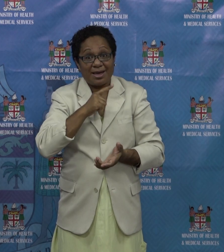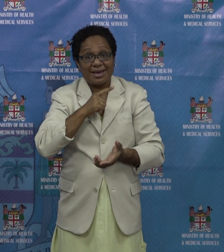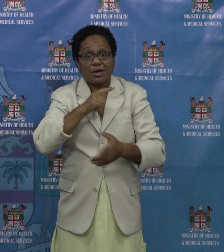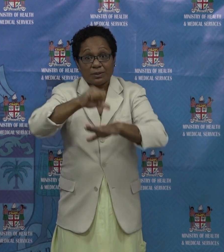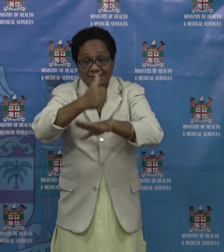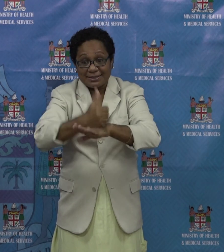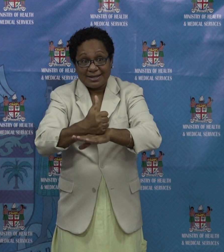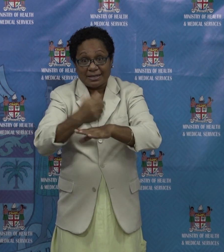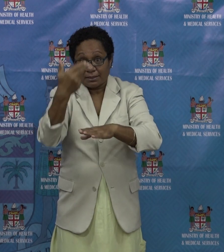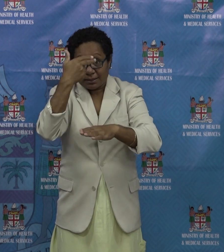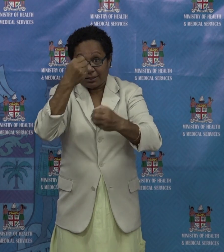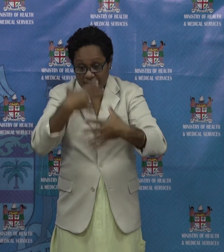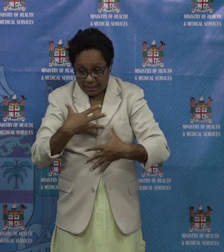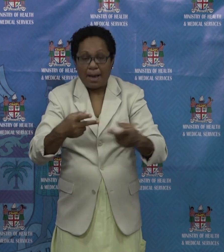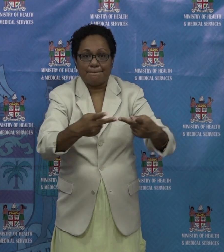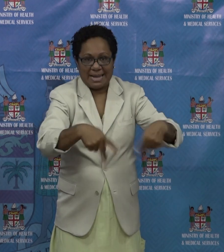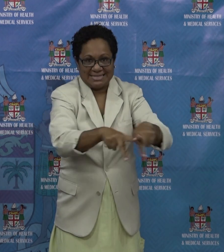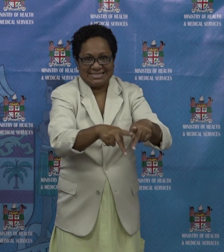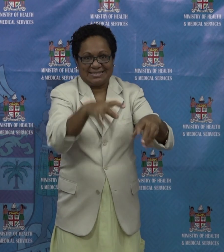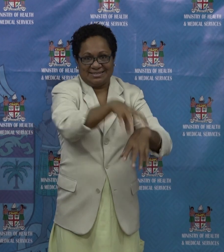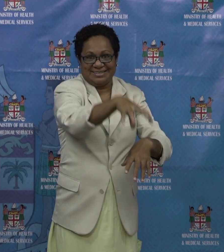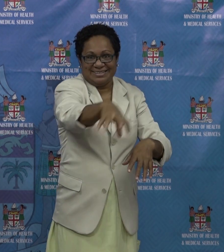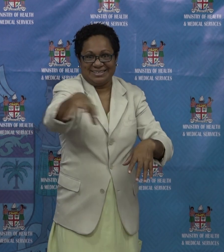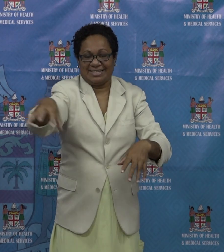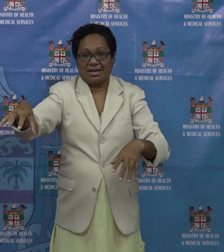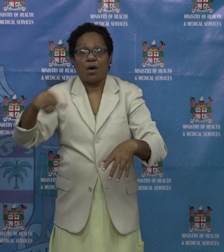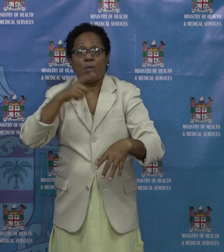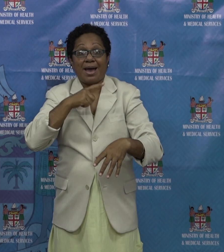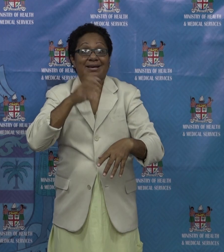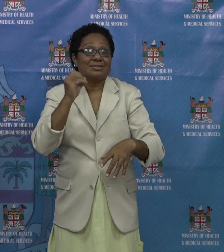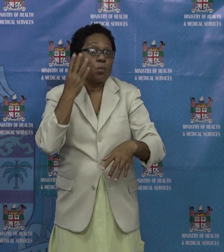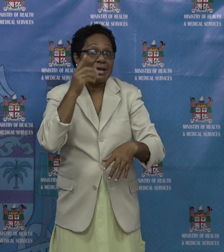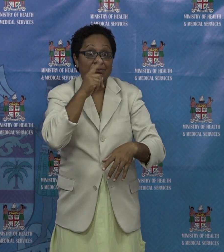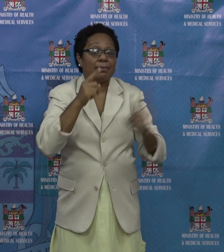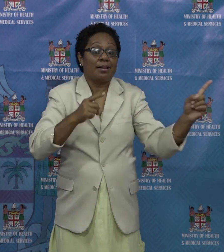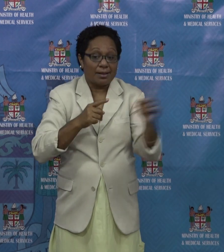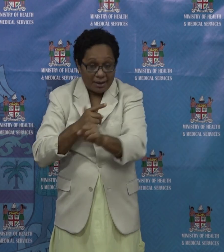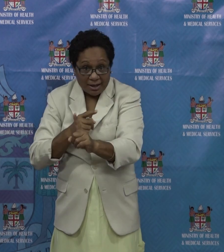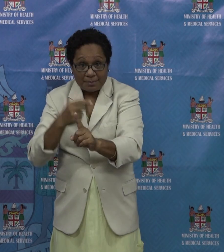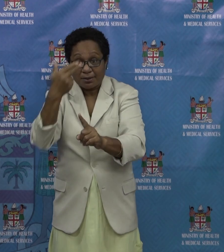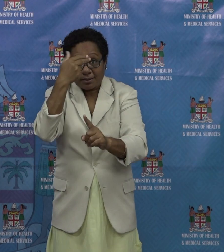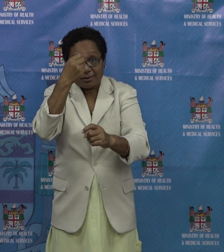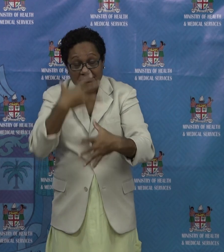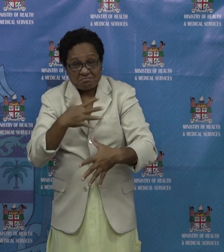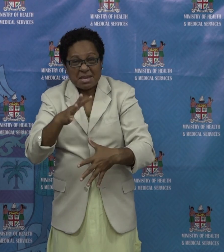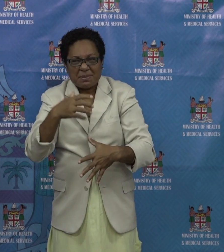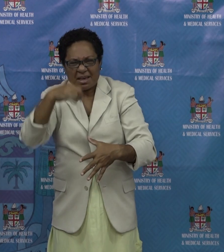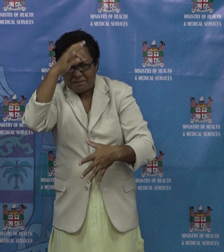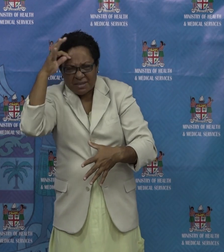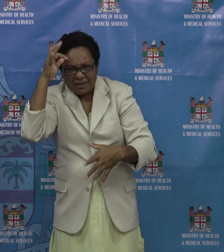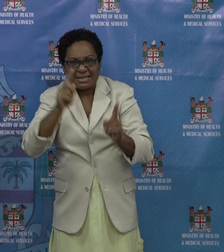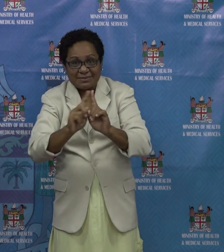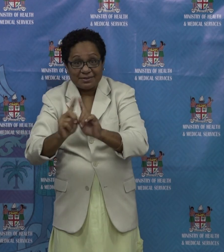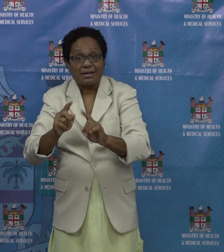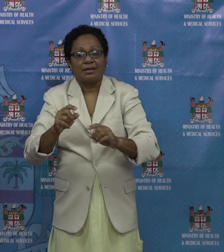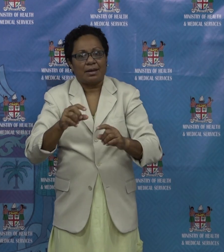screening clinic, so that we can identify patients in the community who may have symptoms and who need to